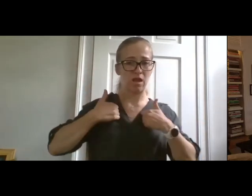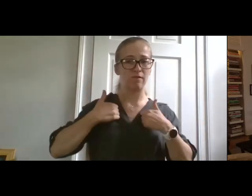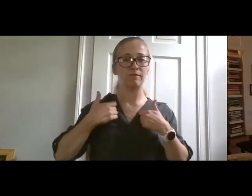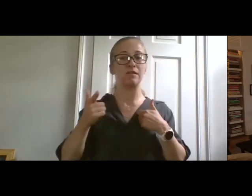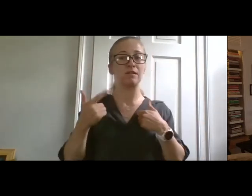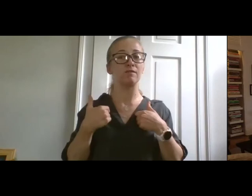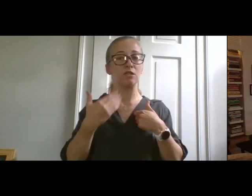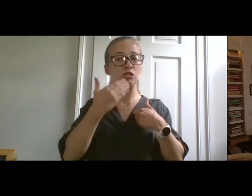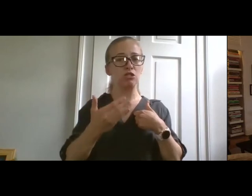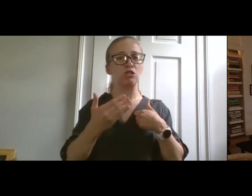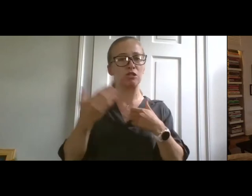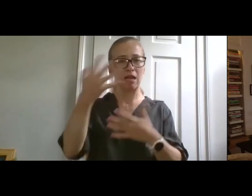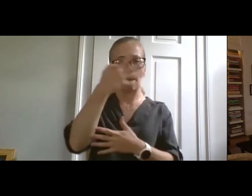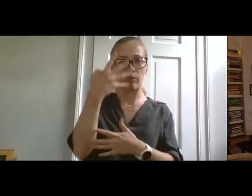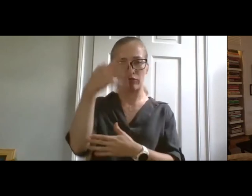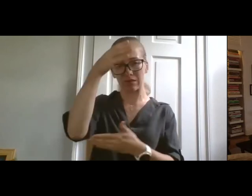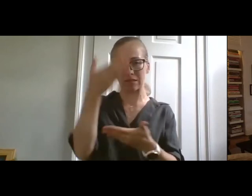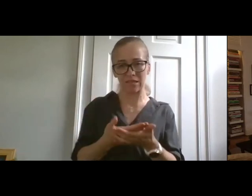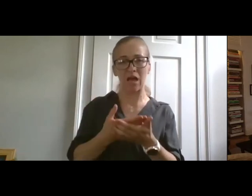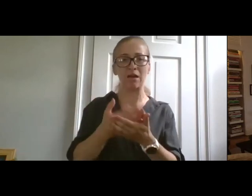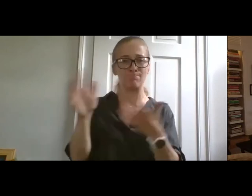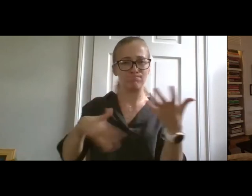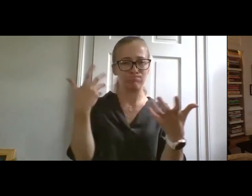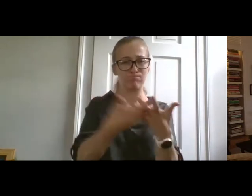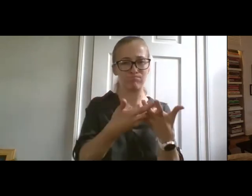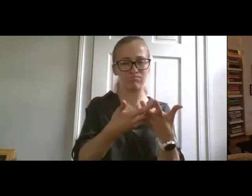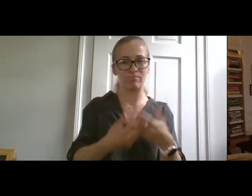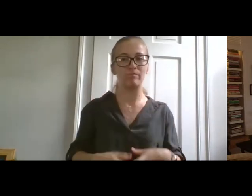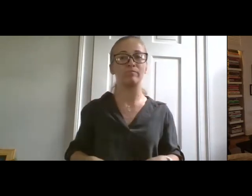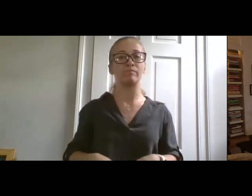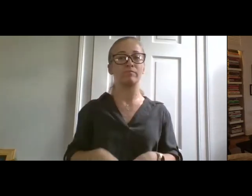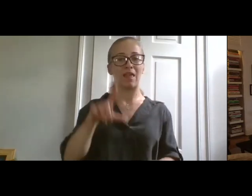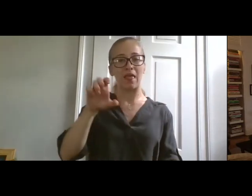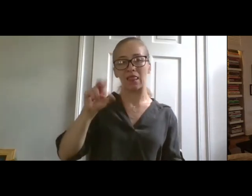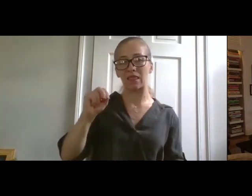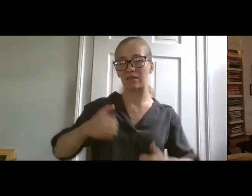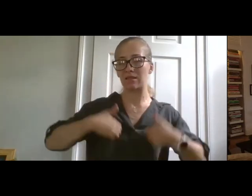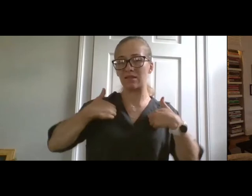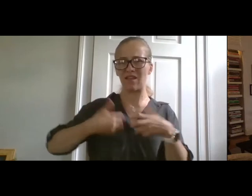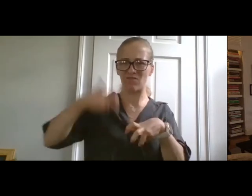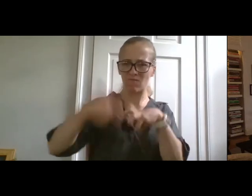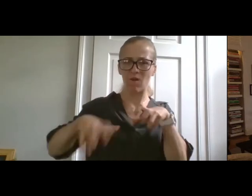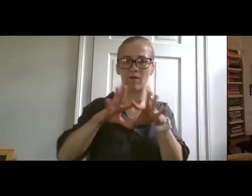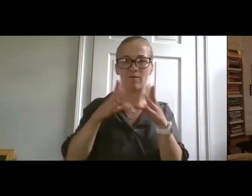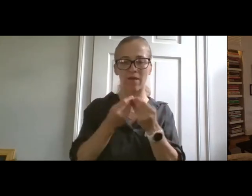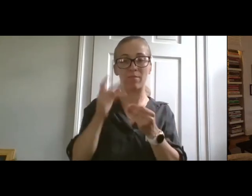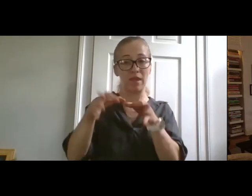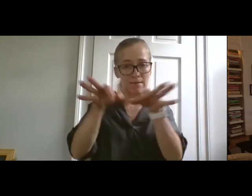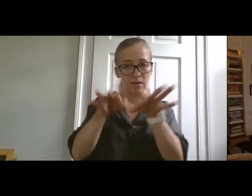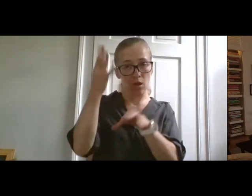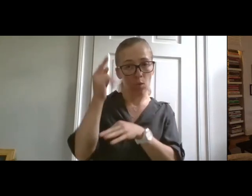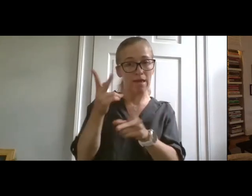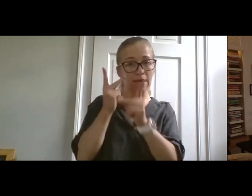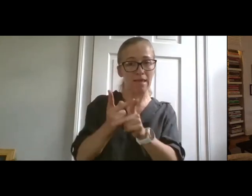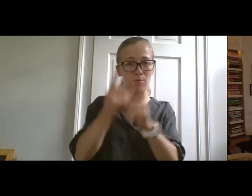good immigrant son is expected to do. A lean life hardens a family, which might explain why he keeps his